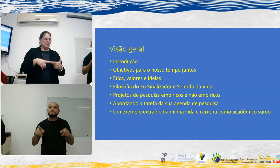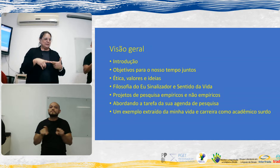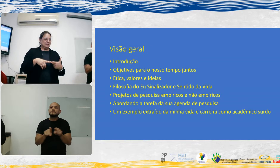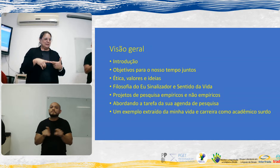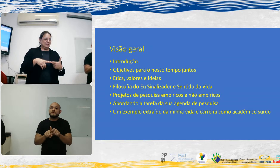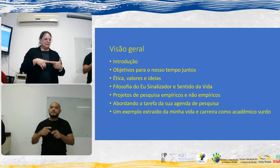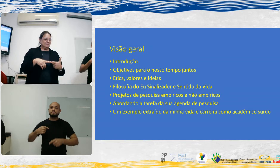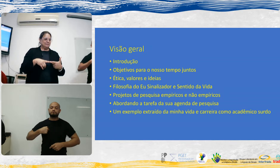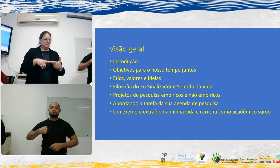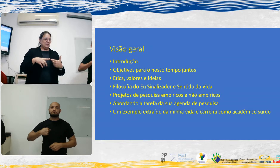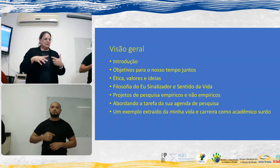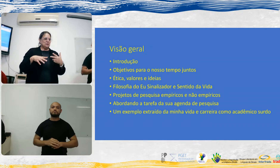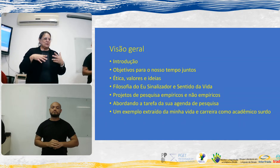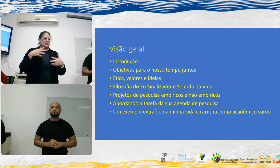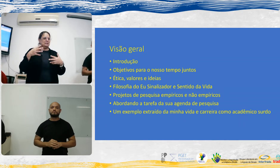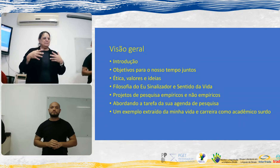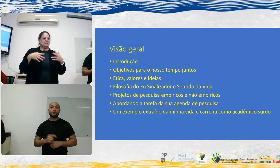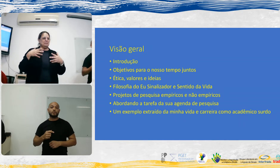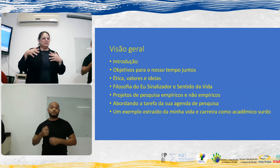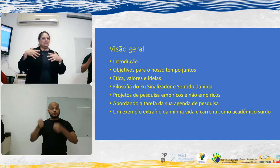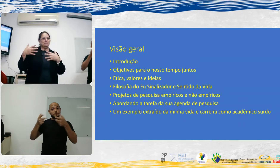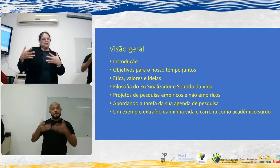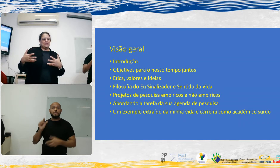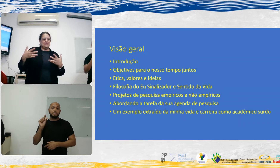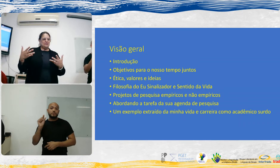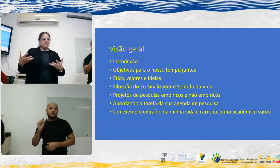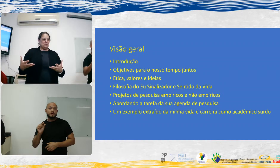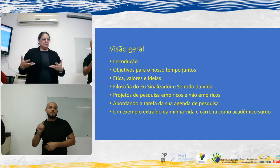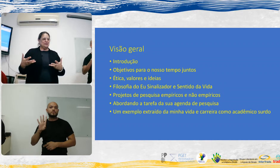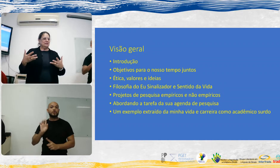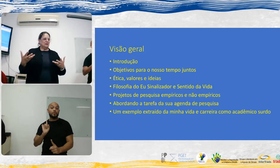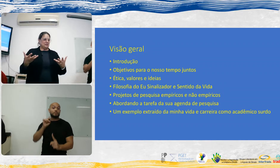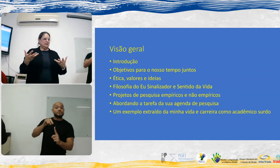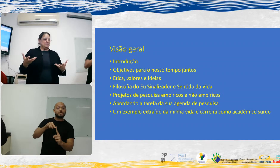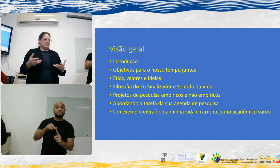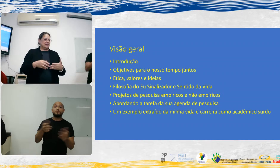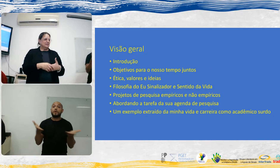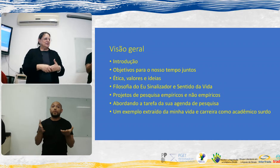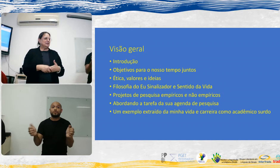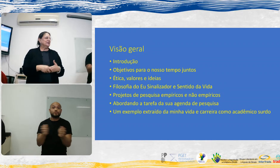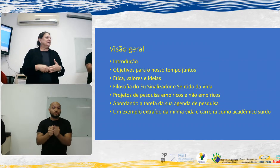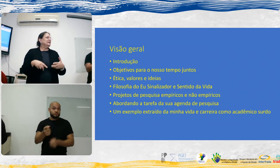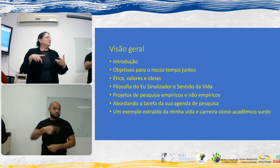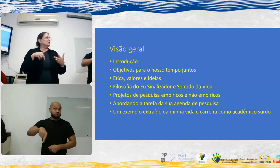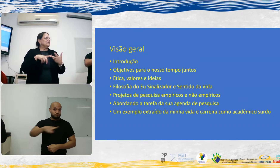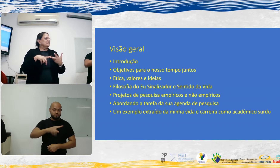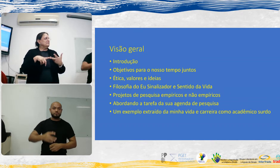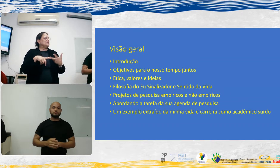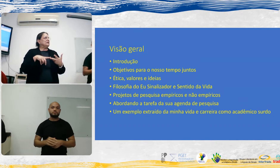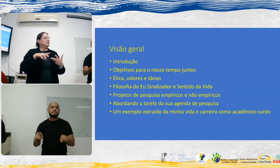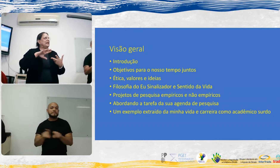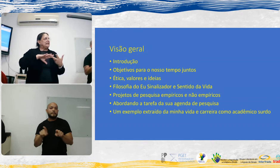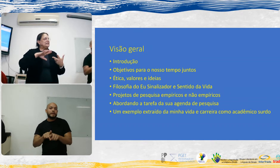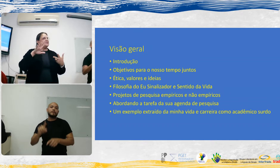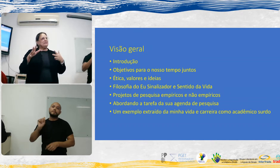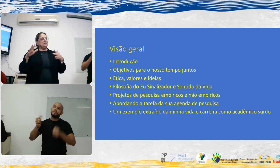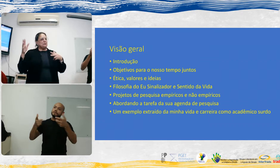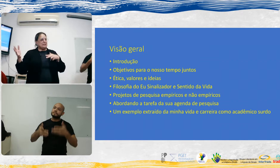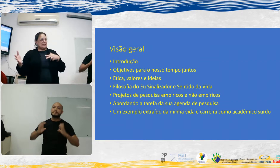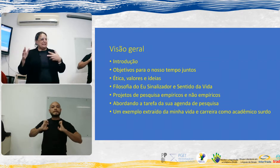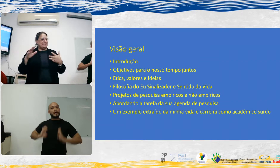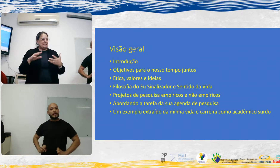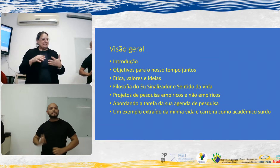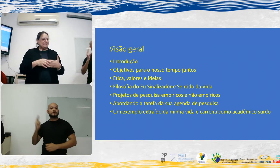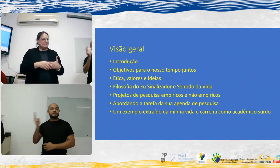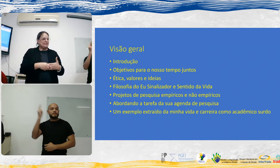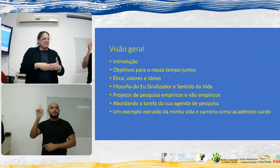I will talk a little bit about the objectives for our time together, talk a little bit about ethics, values,